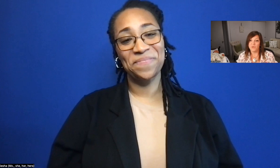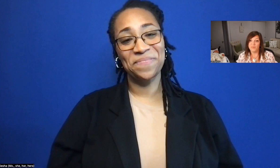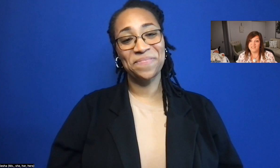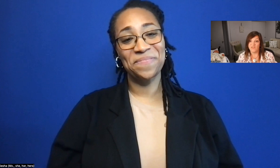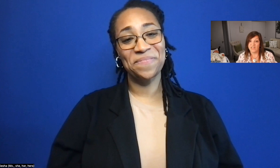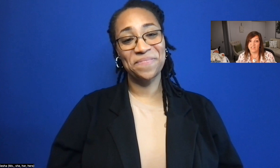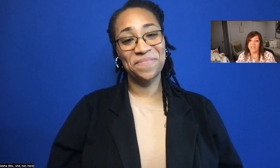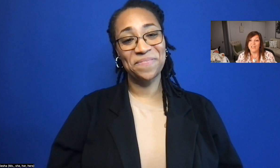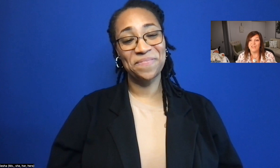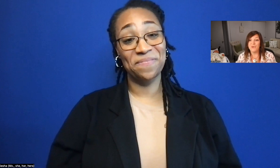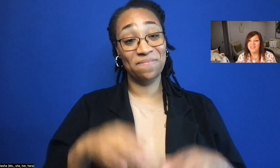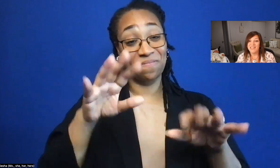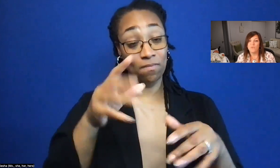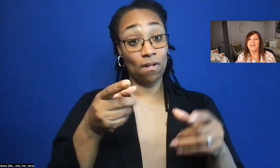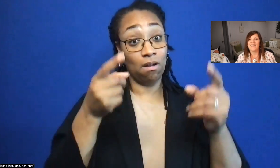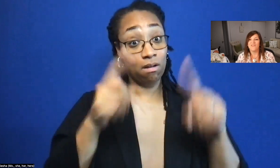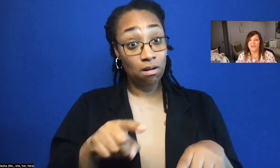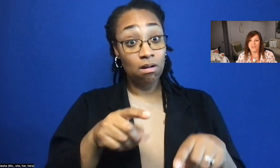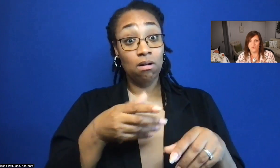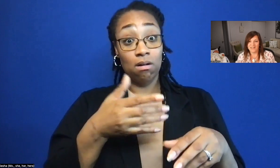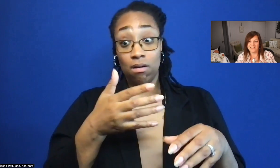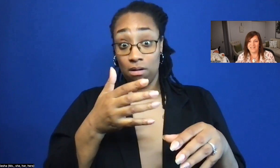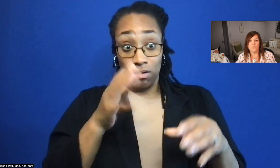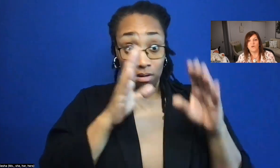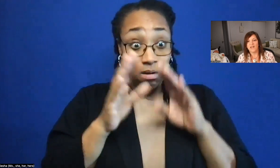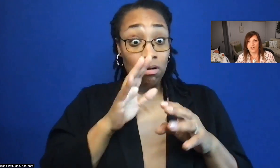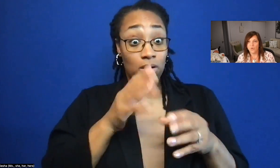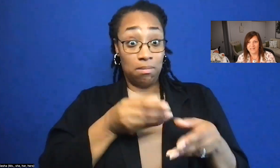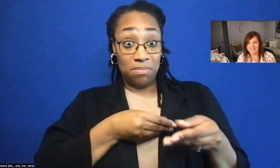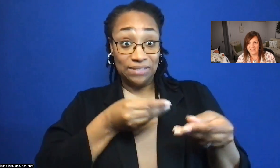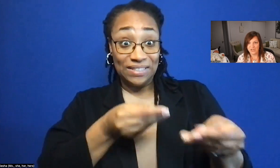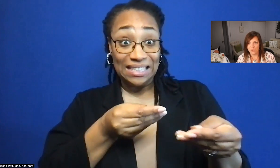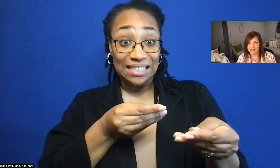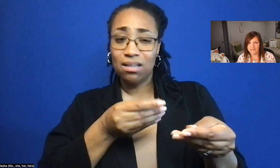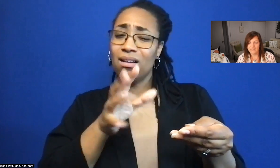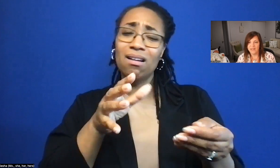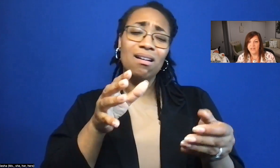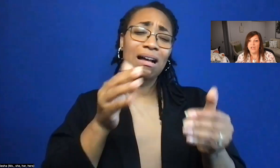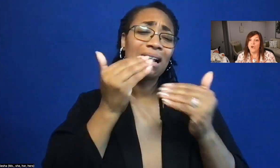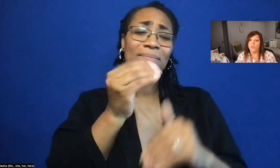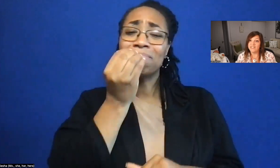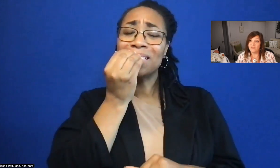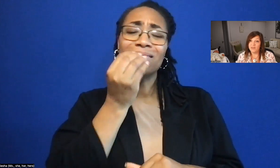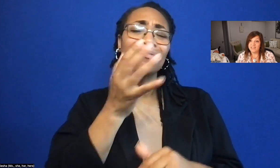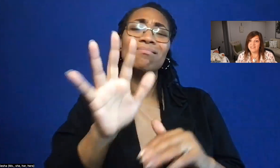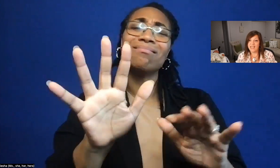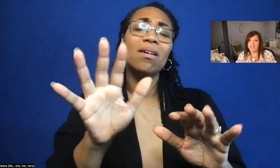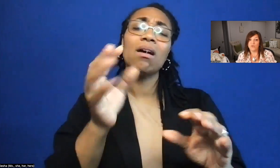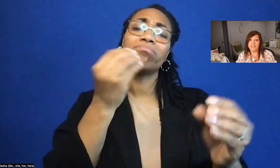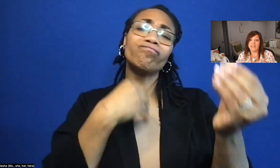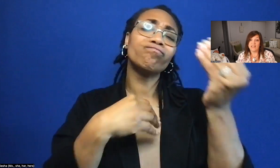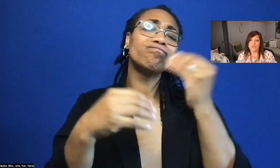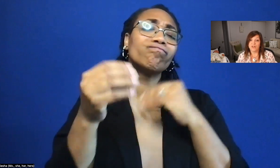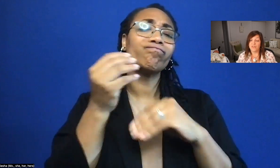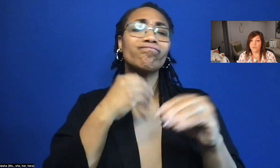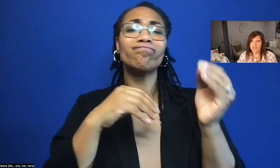when you are breastfeeding, you can eat whatever you want in whatever quantity you want. We typically say you need